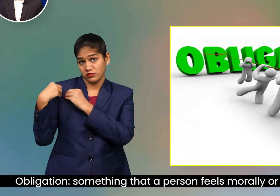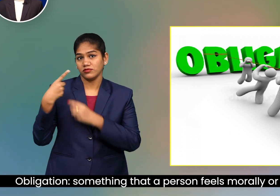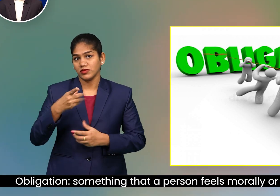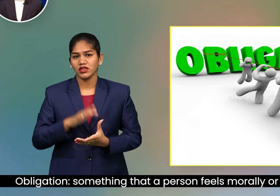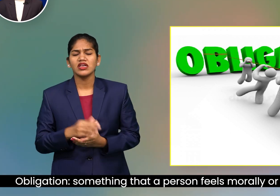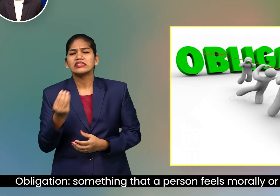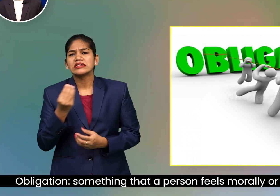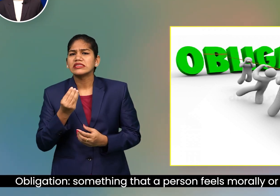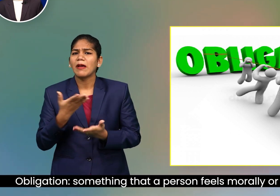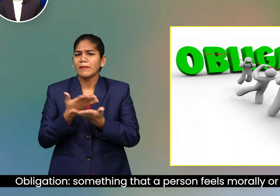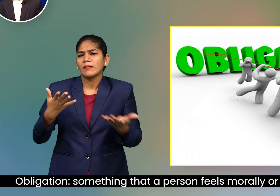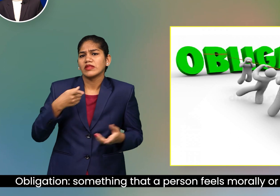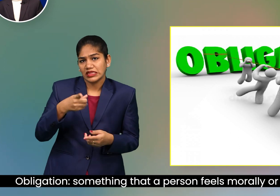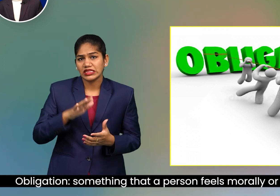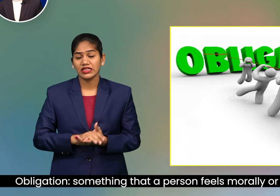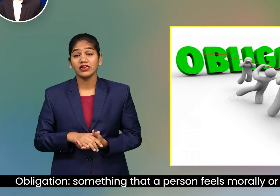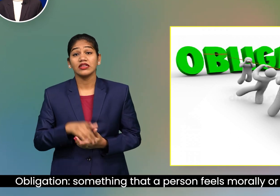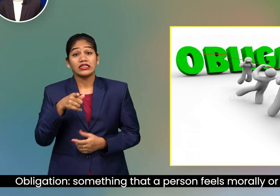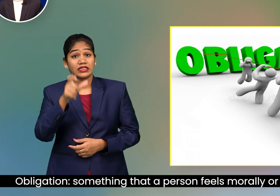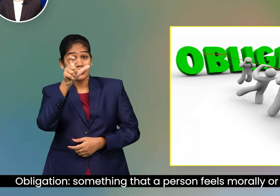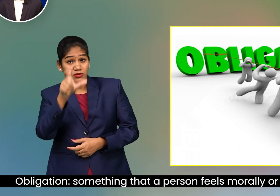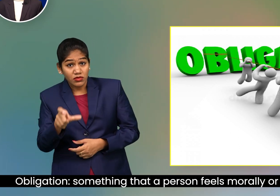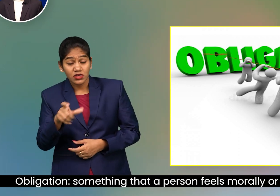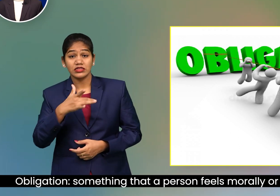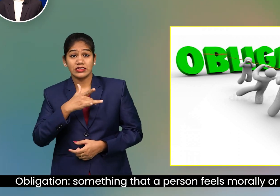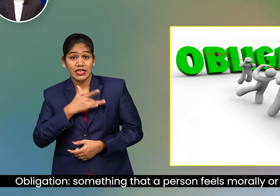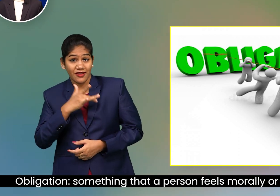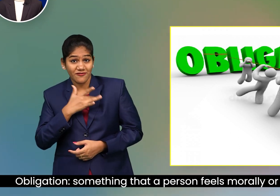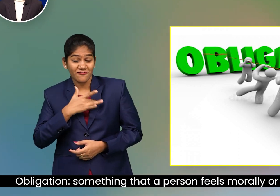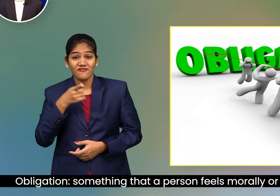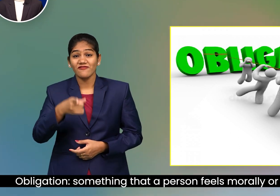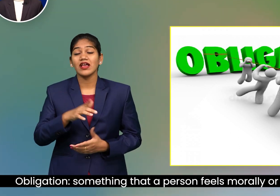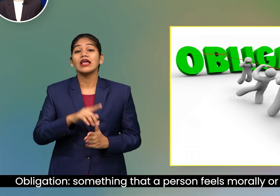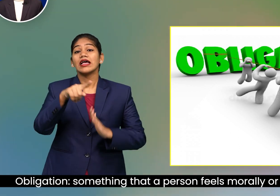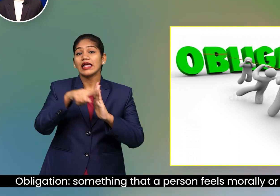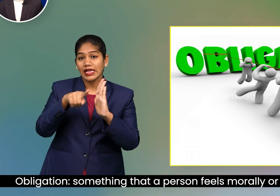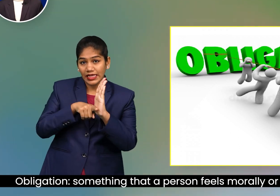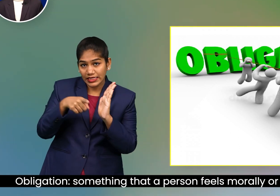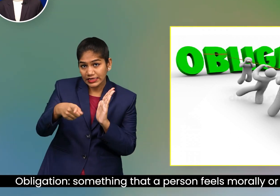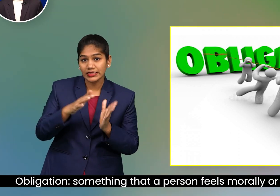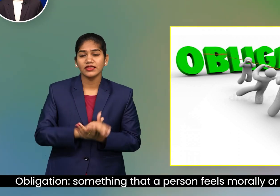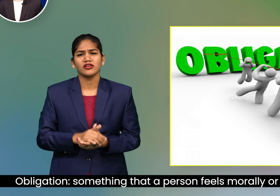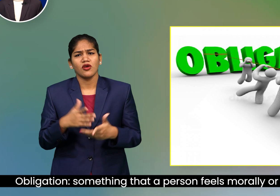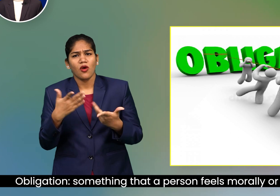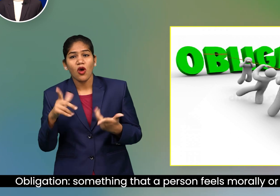something that a person feels morally or legally forced to do.